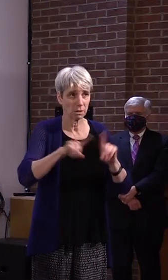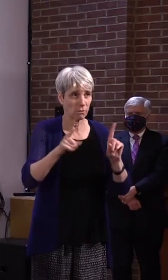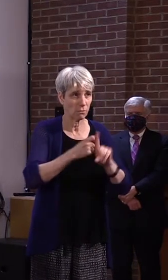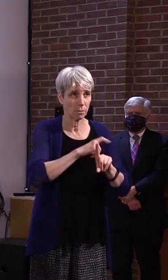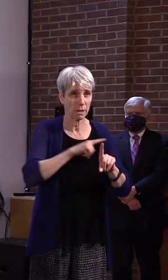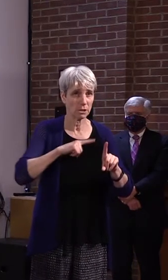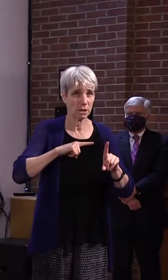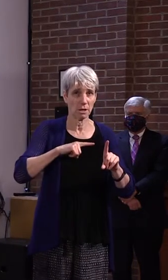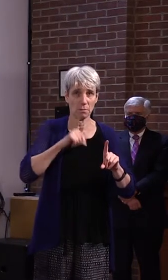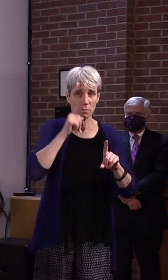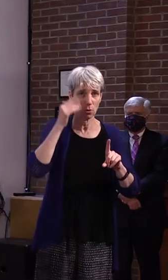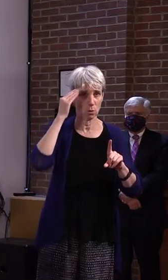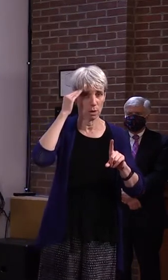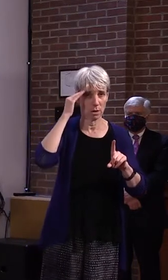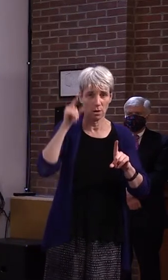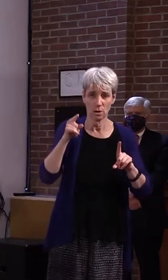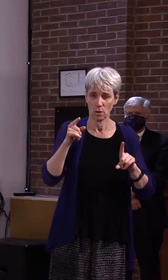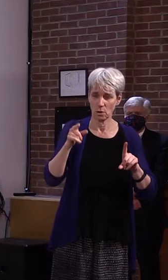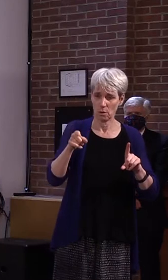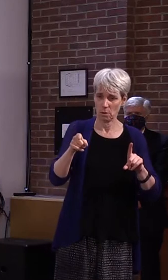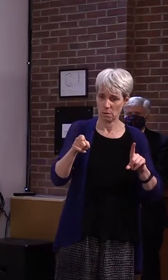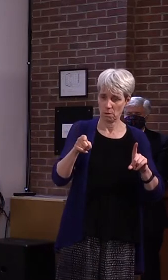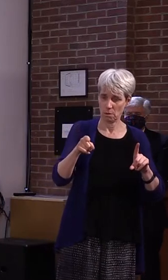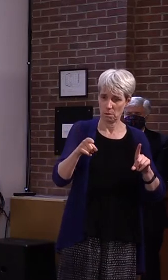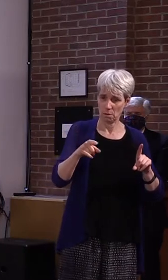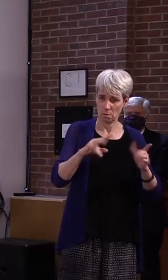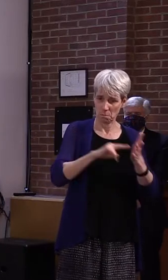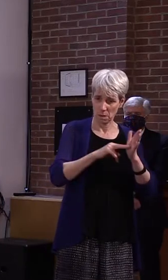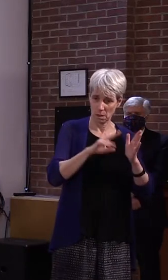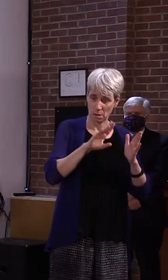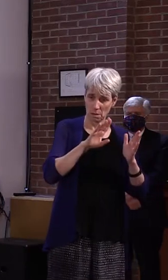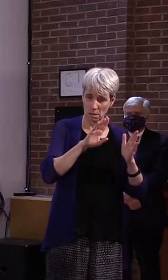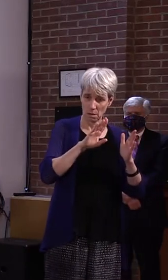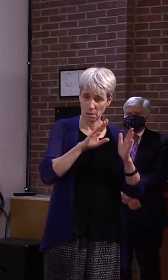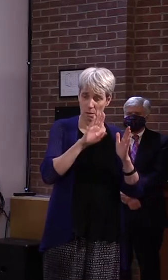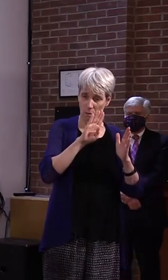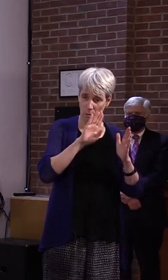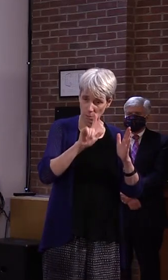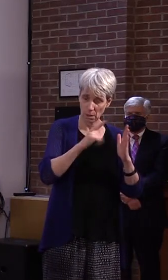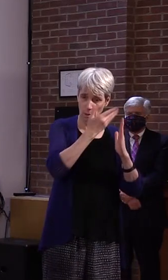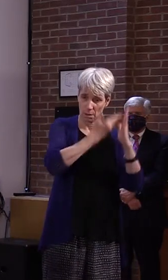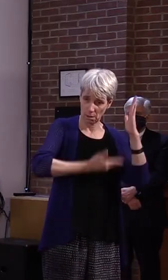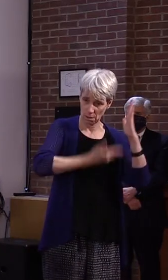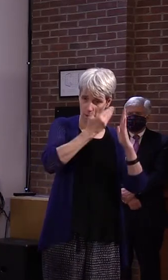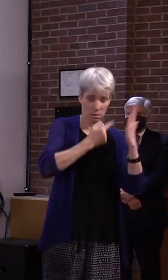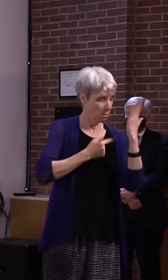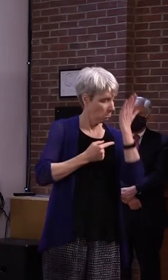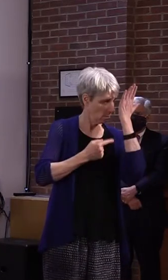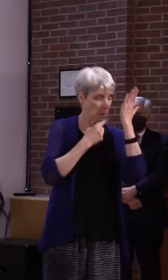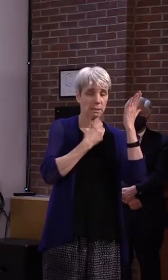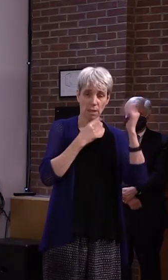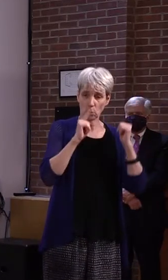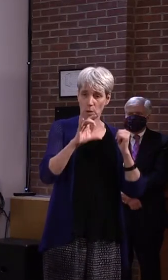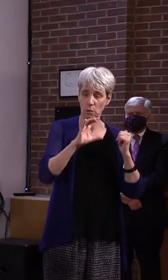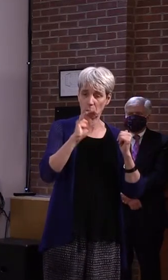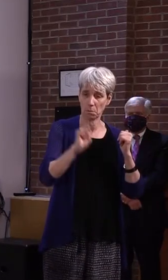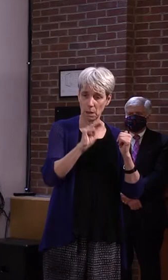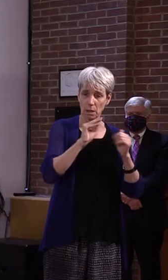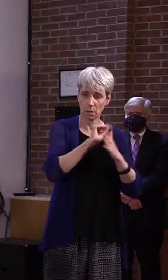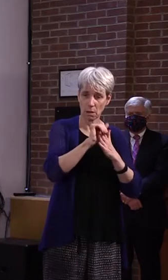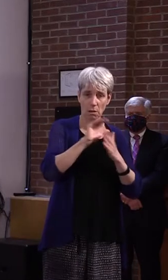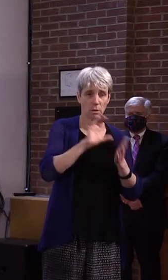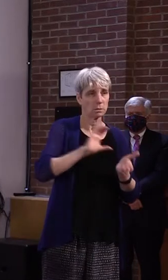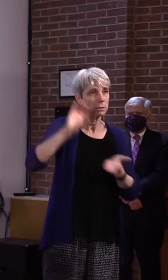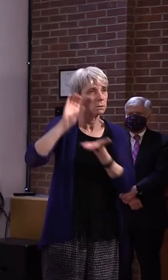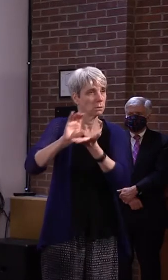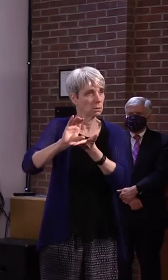mean, did you see it anywhere in the legislation anywhere that said there was $100 million set aside for